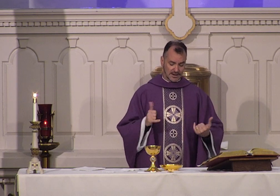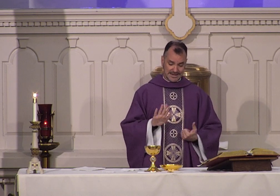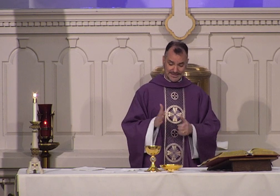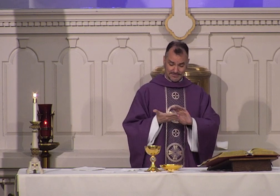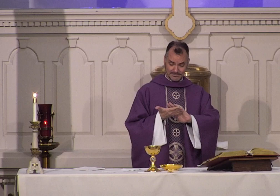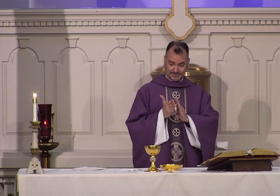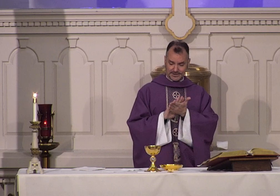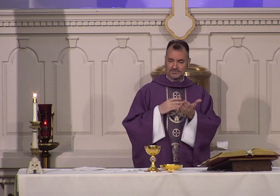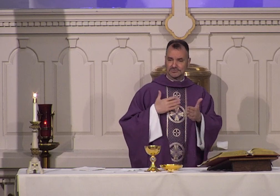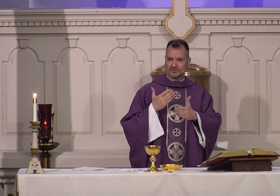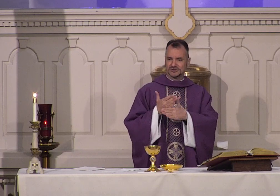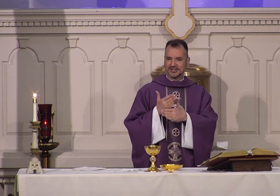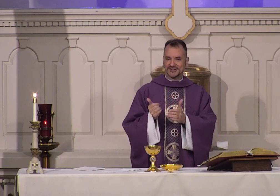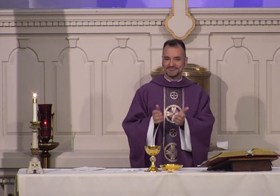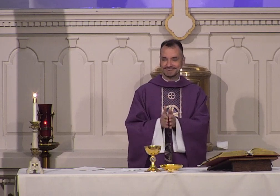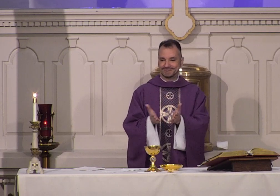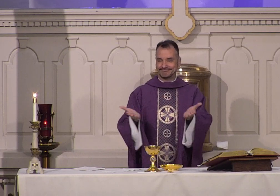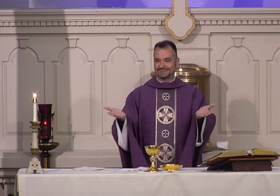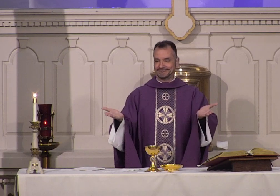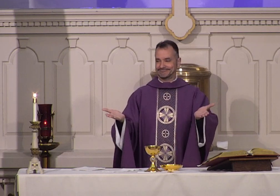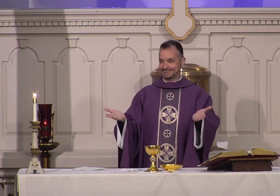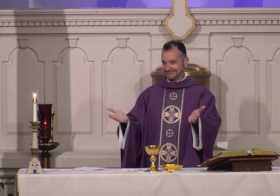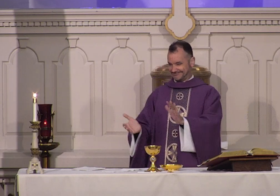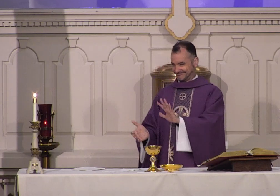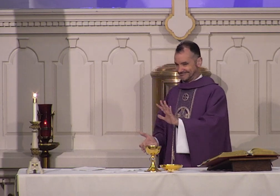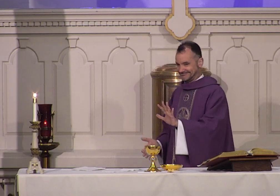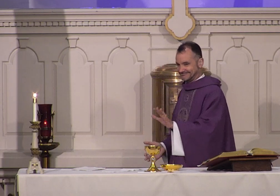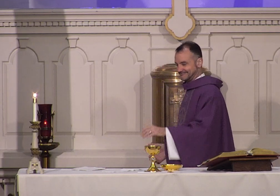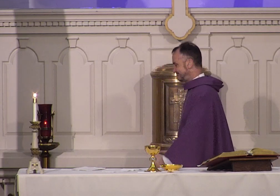Let us offer each other a sign of peace.